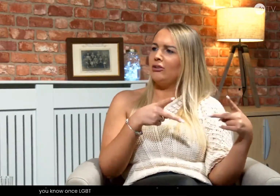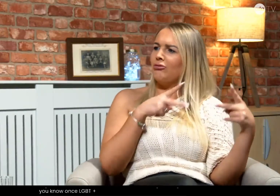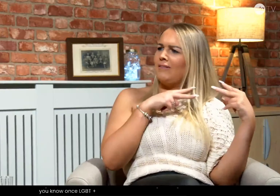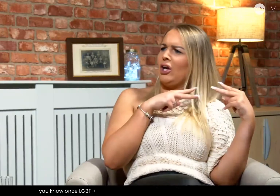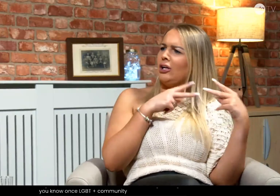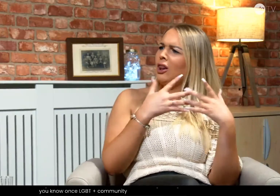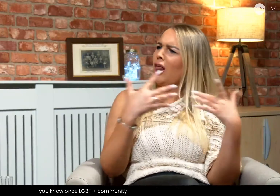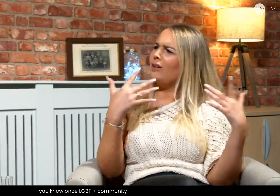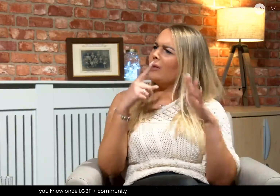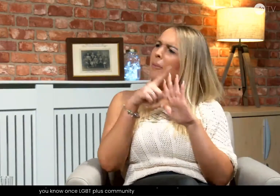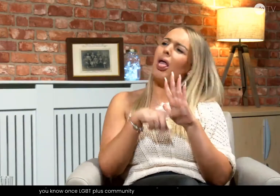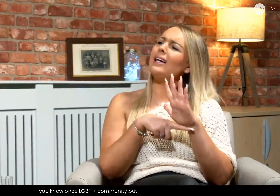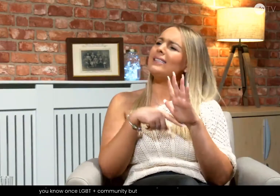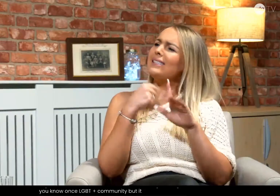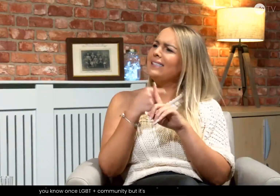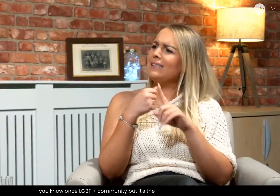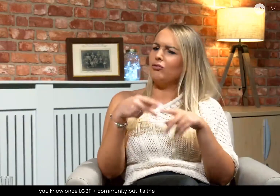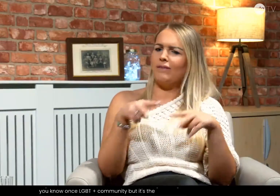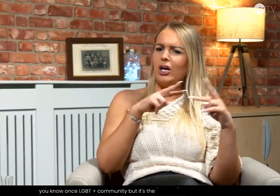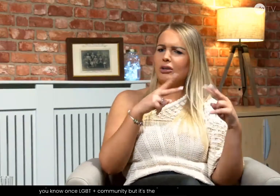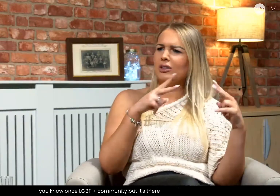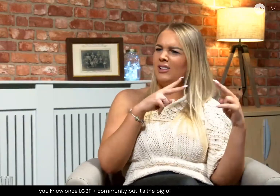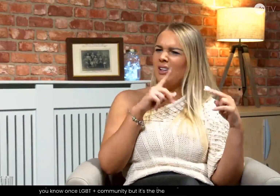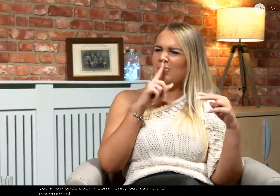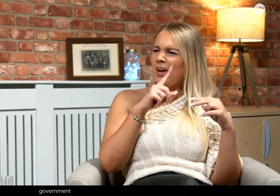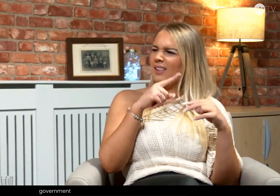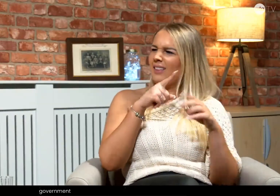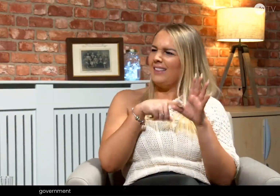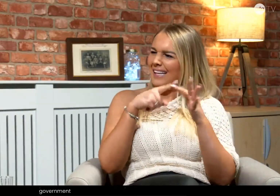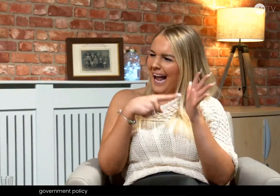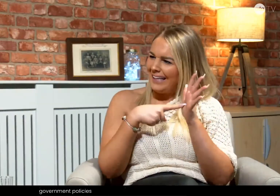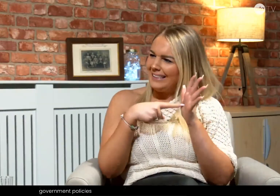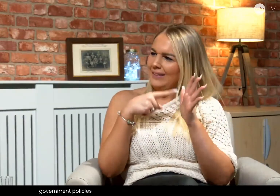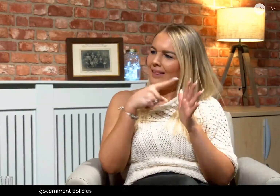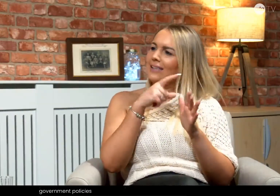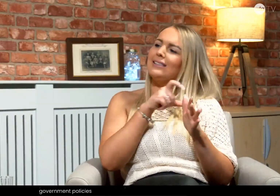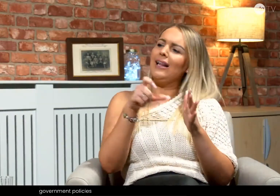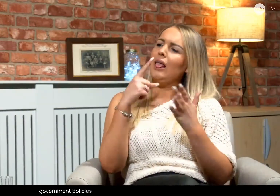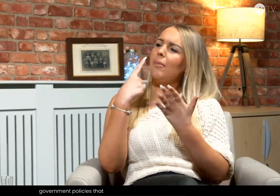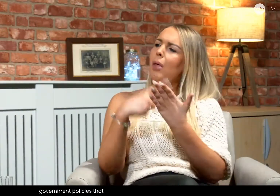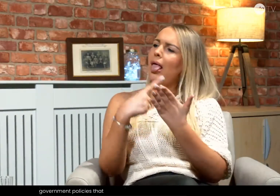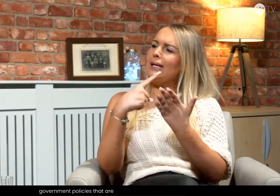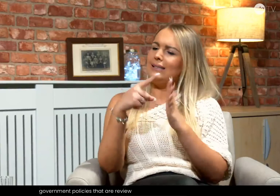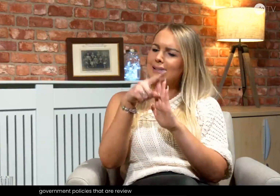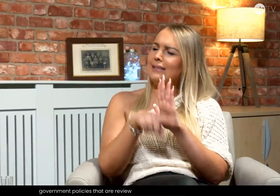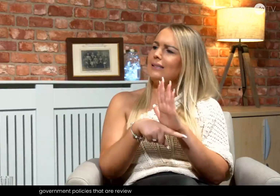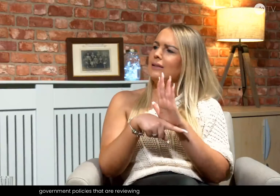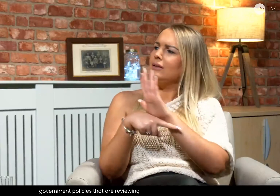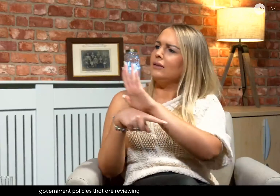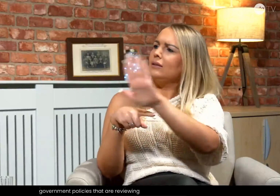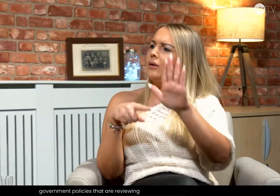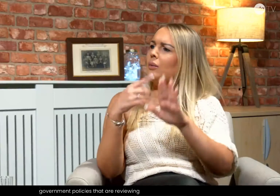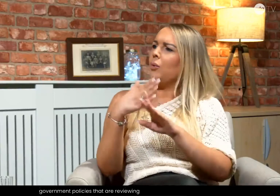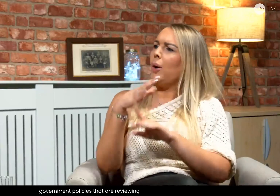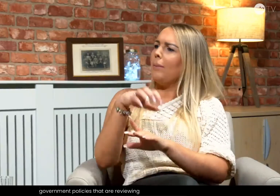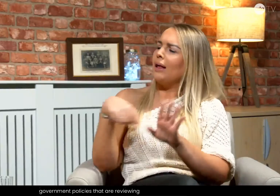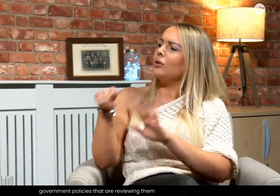it's the government's policies that are reviewing them,